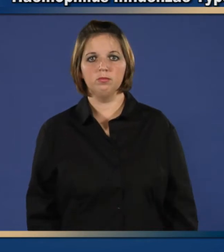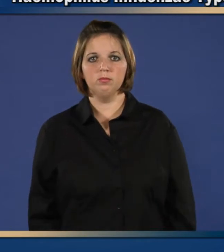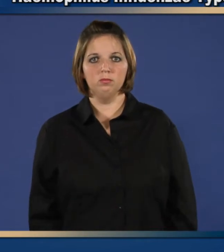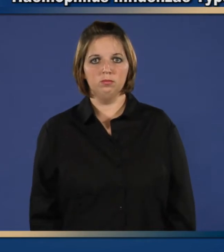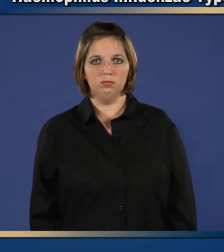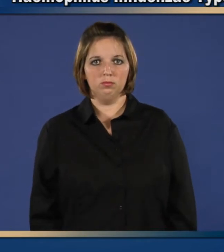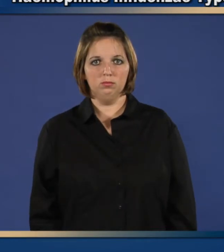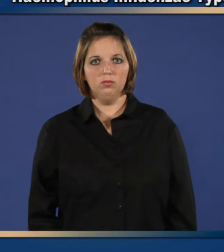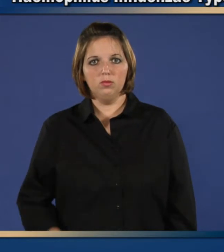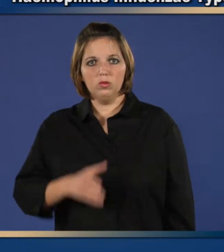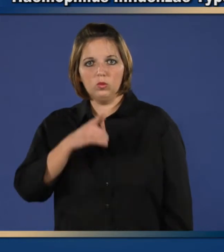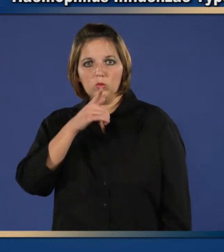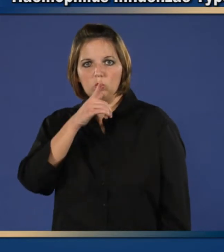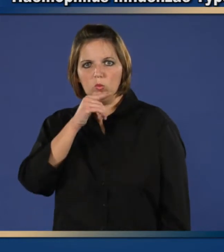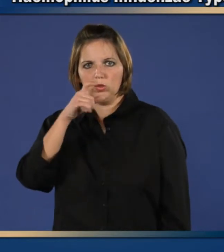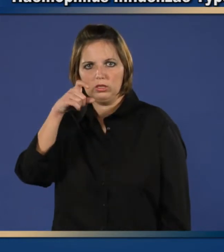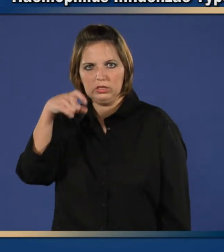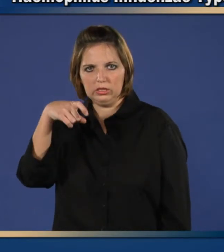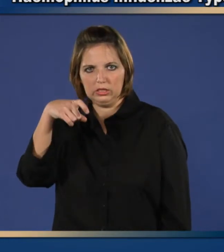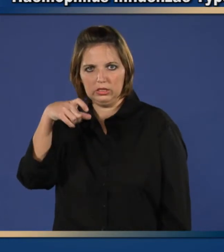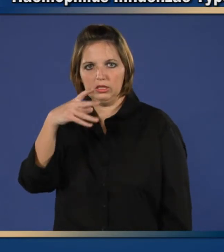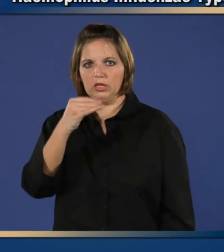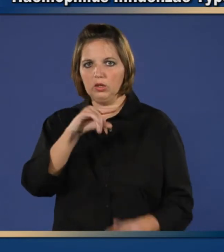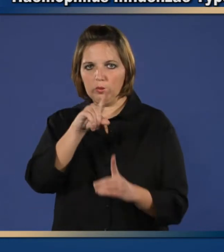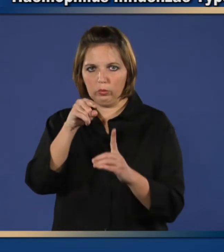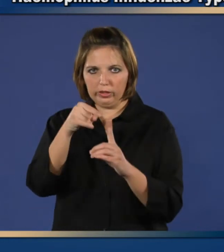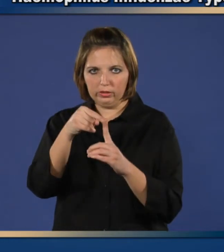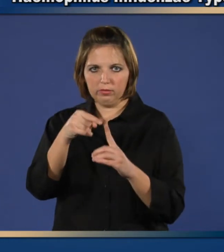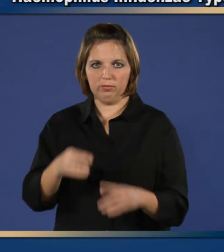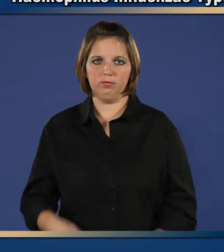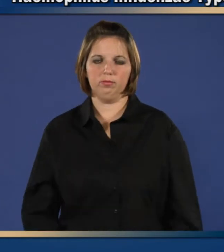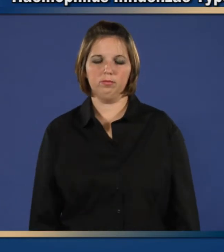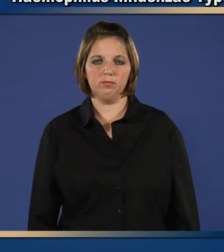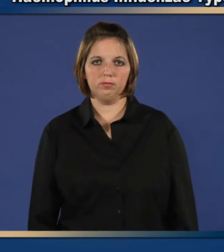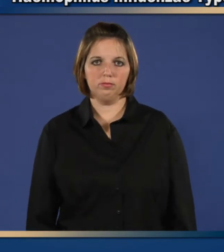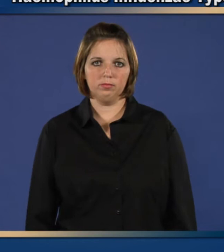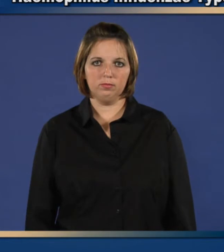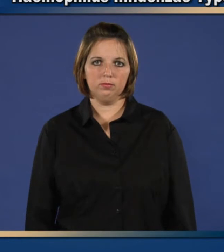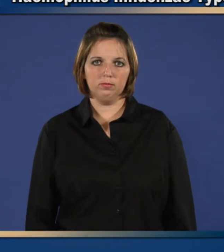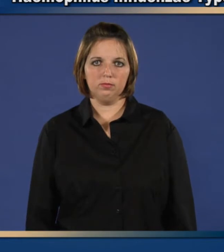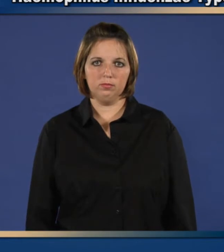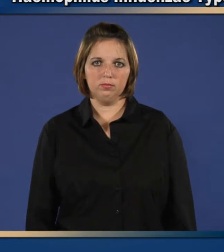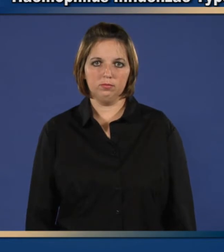Two, who should get Hib vaccine and when?